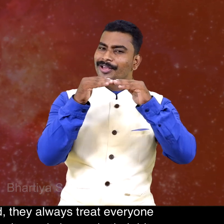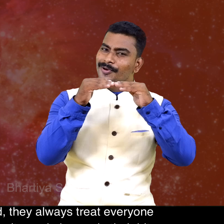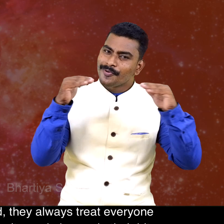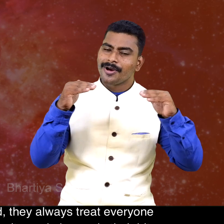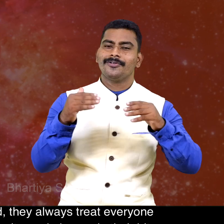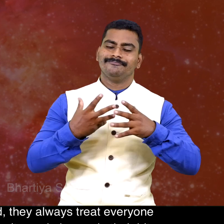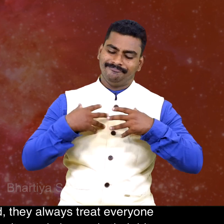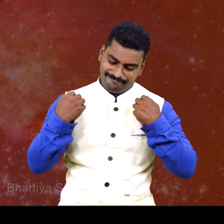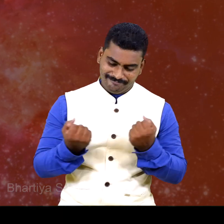bit.